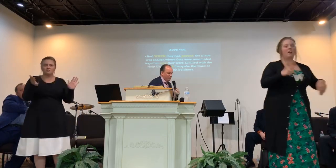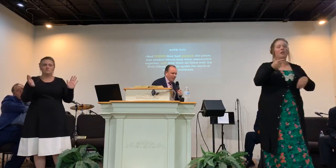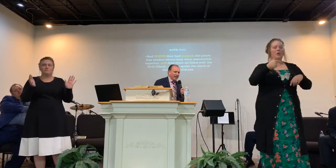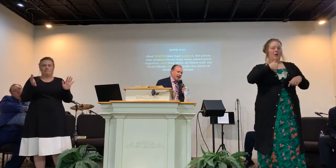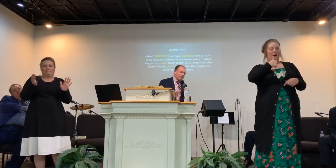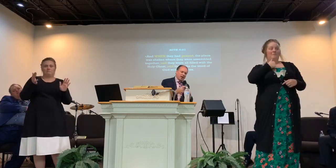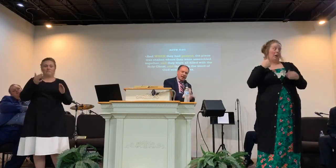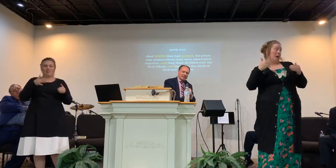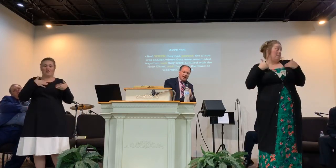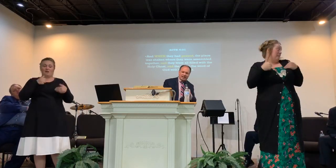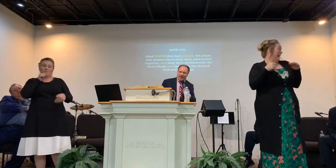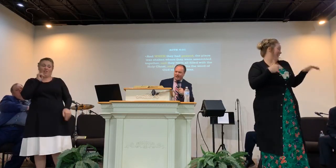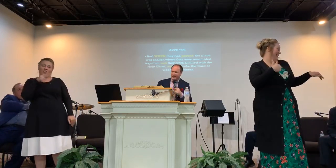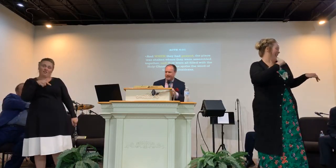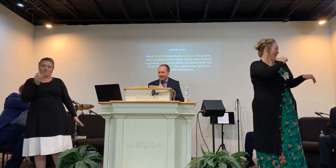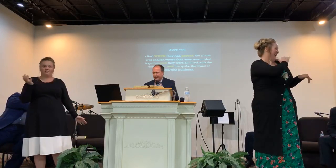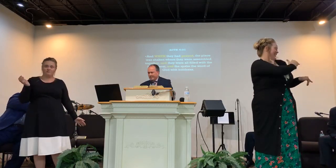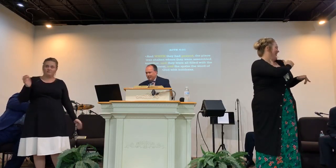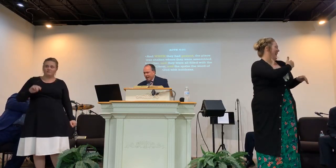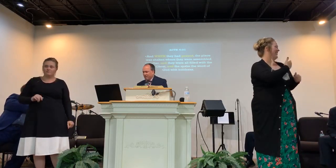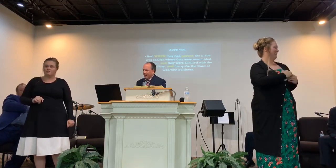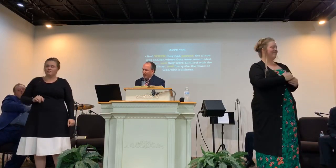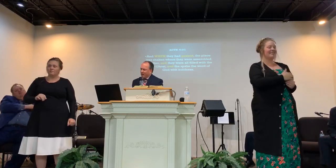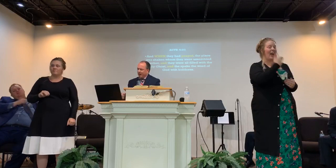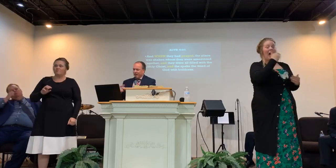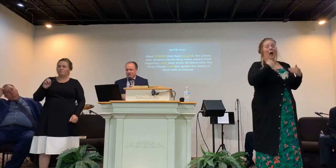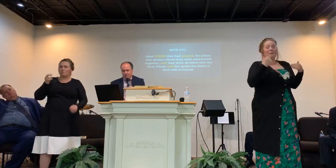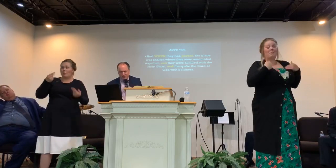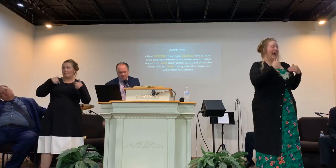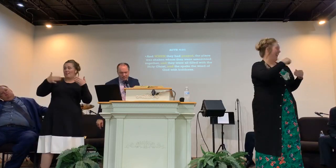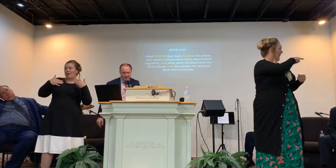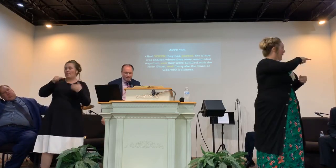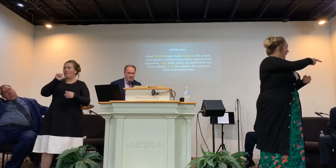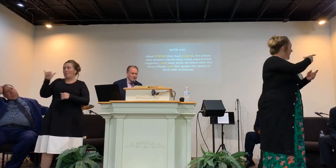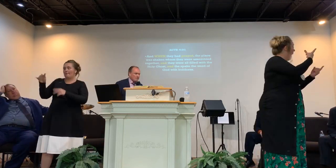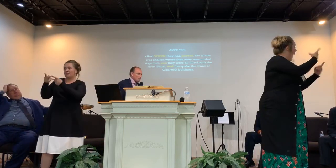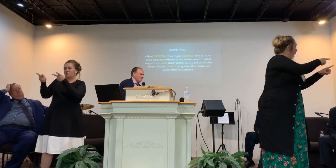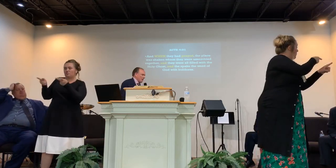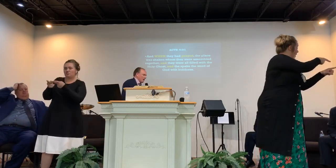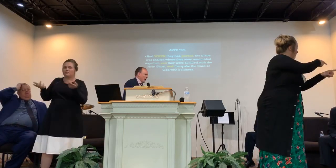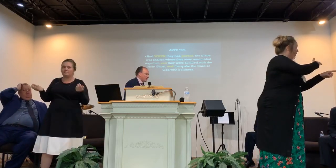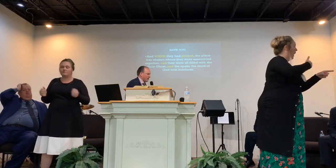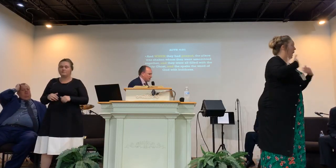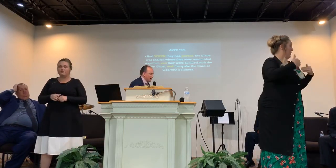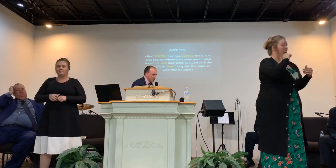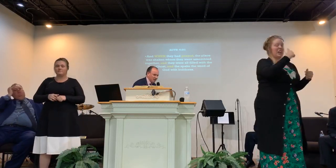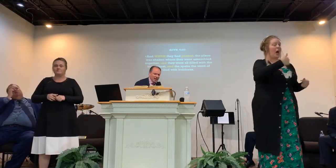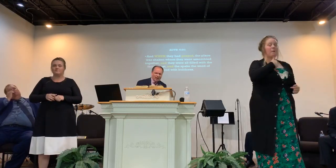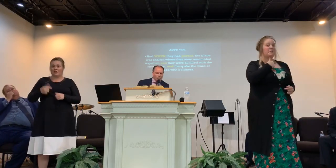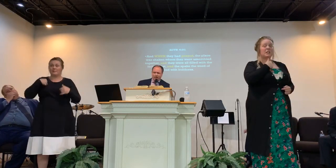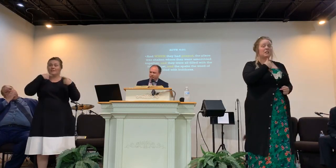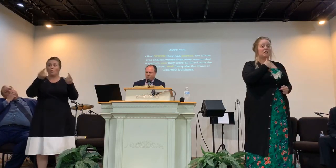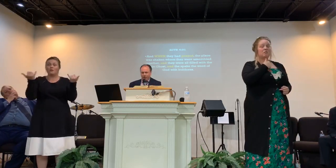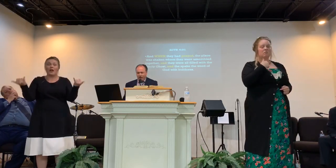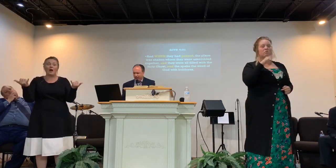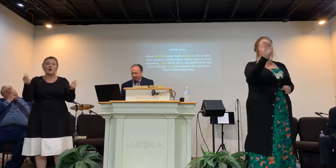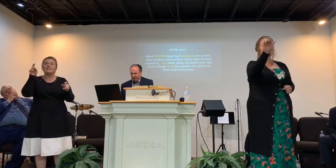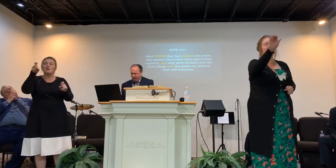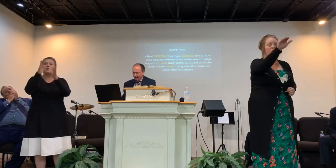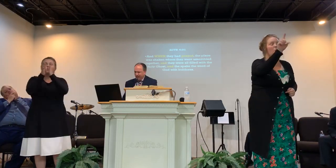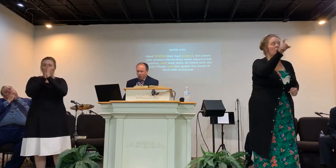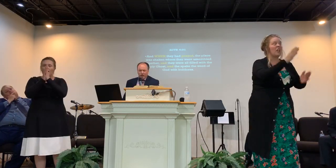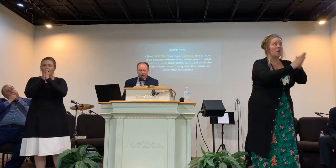well, I'm glad I'm not like that guy. I'm glad I'm not in his position. I'm going to tell you today, we need to